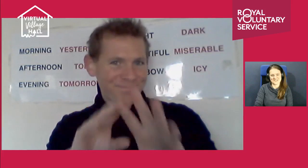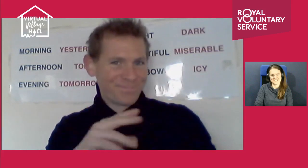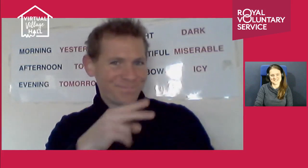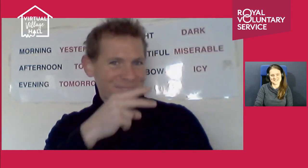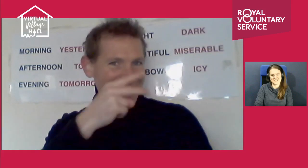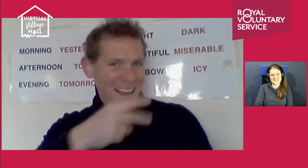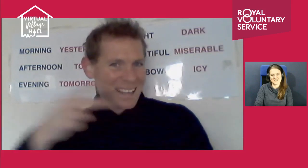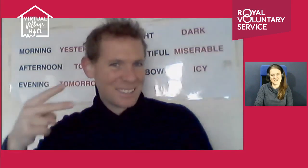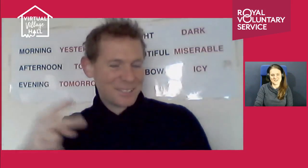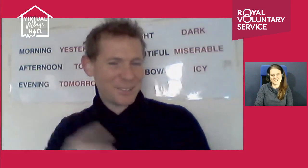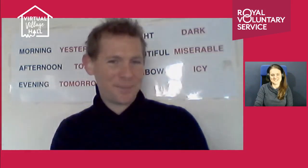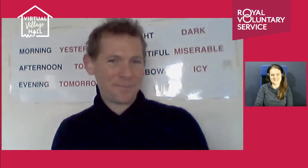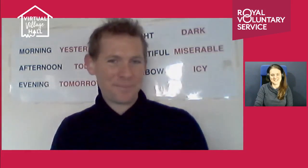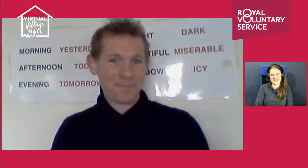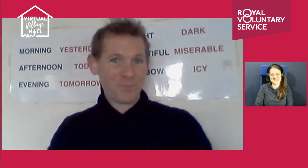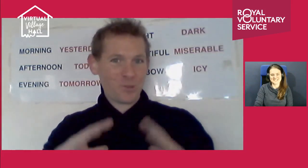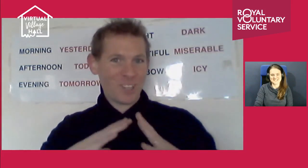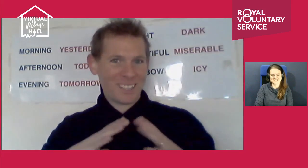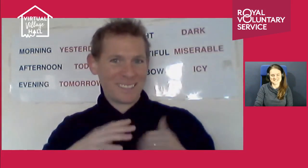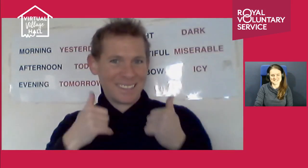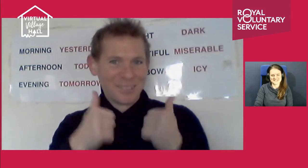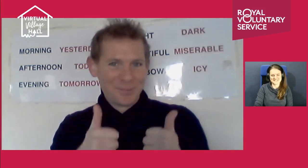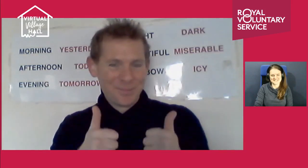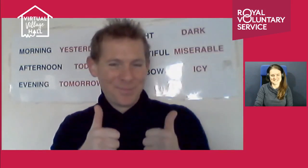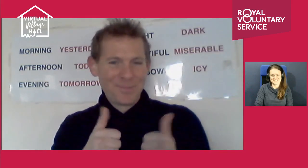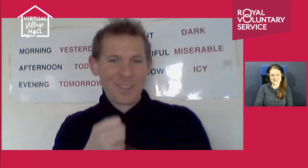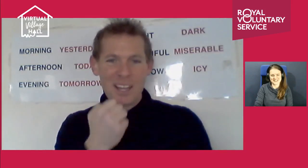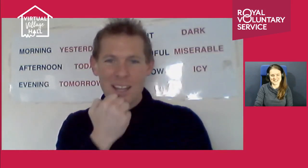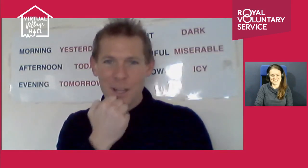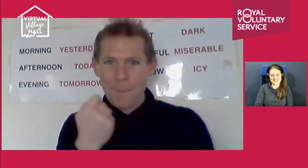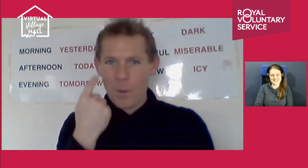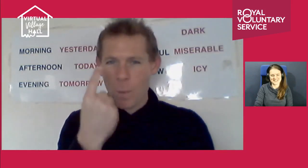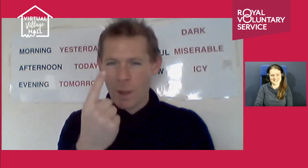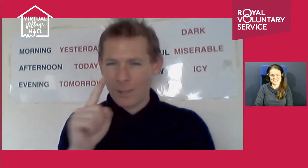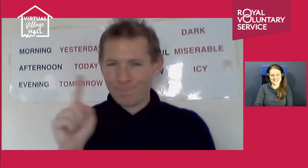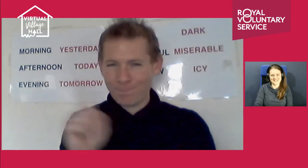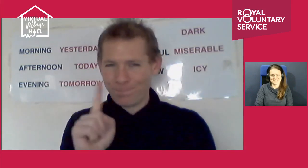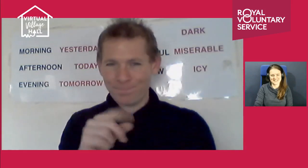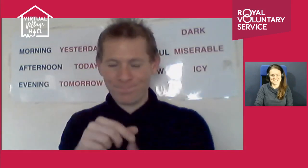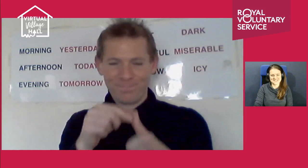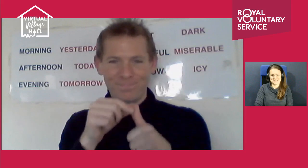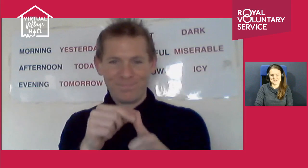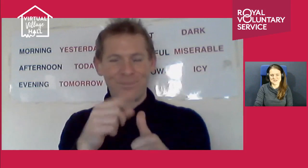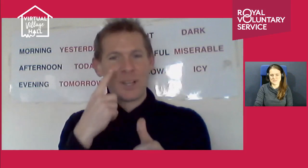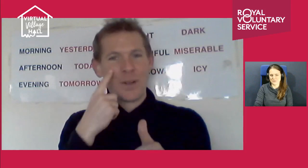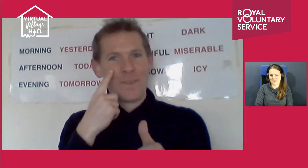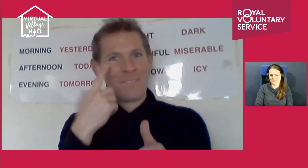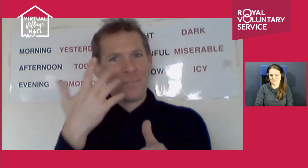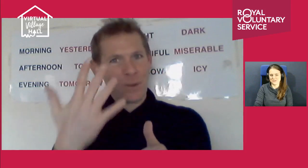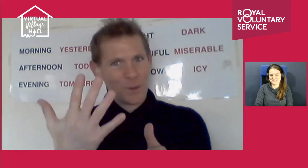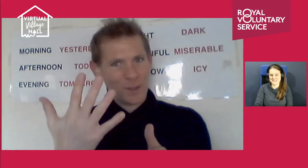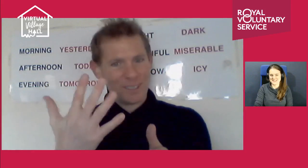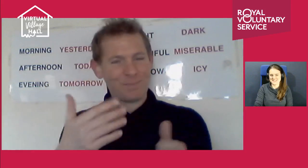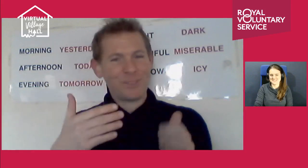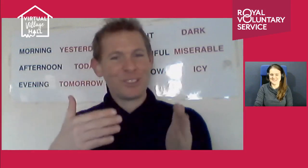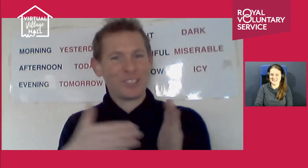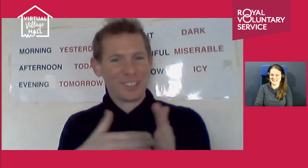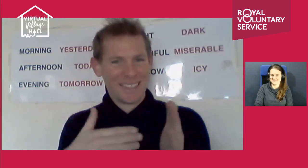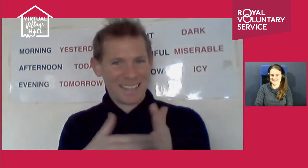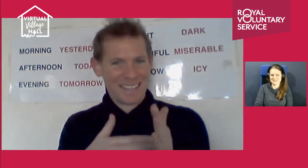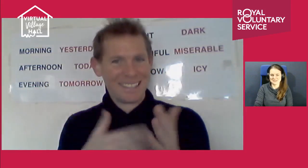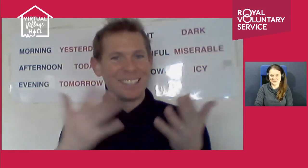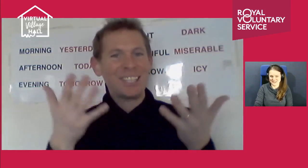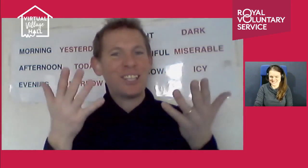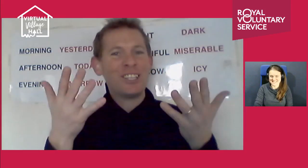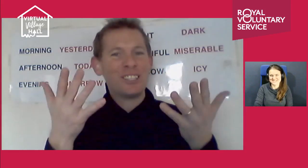Okay, great. Now, let's tell you the answers. Ready? So, number 1, what was that?